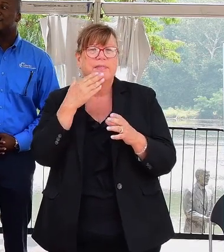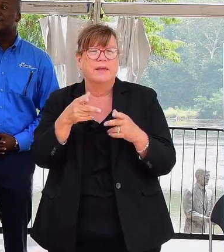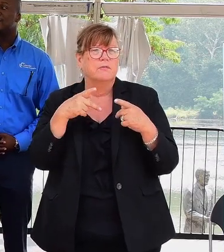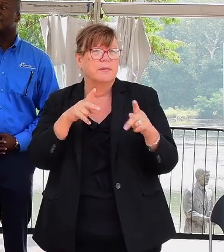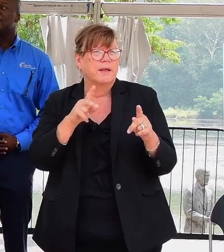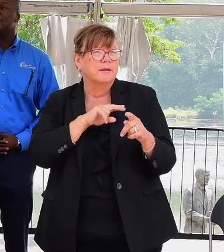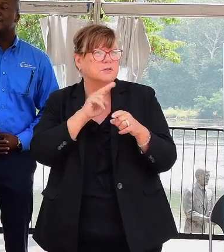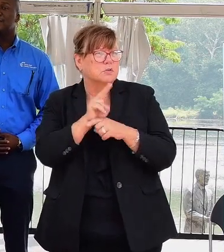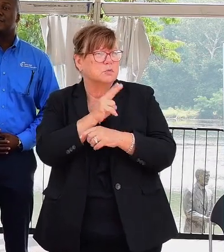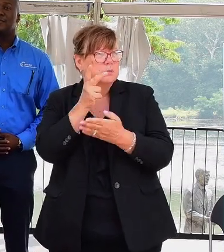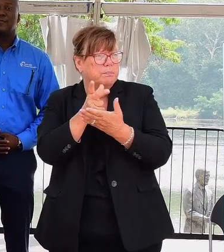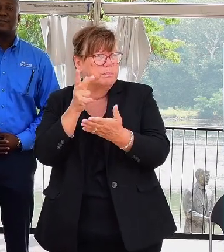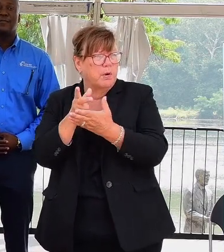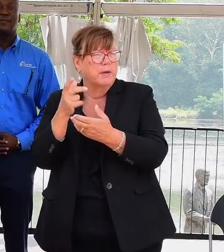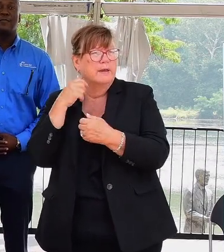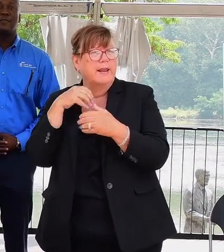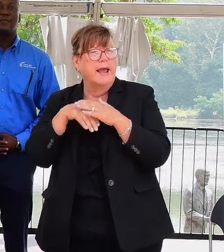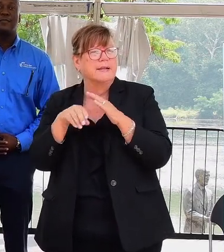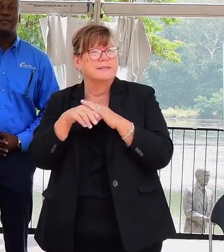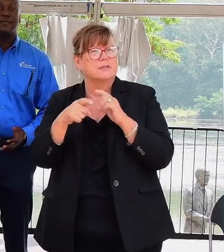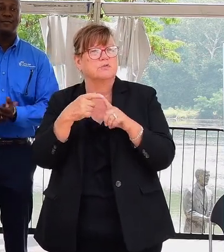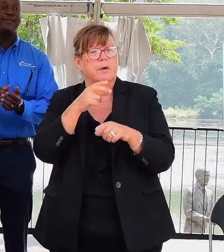access accommodations for this event.